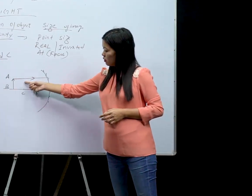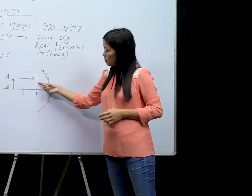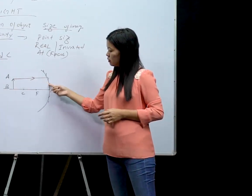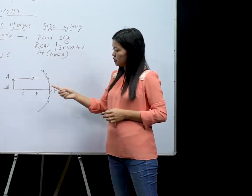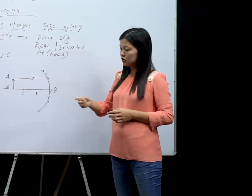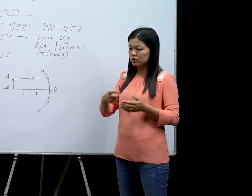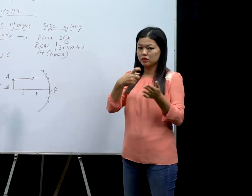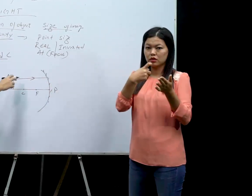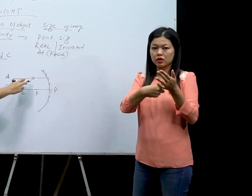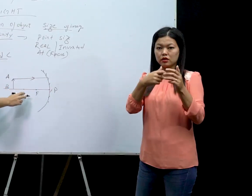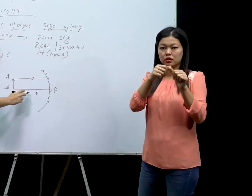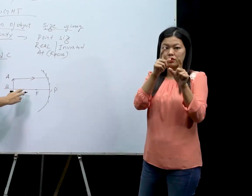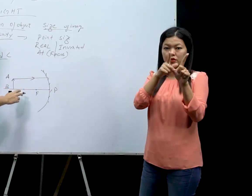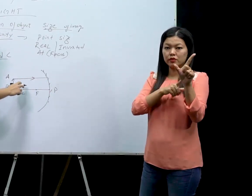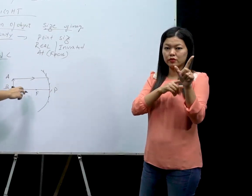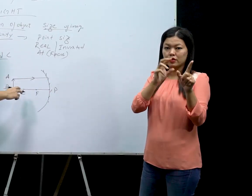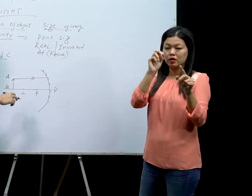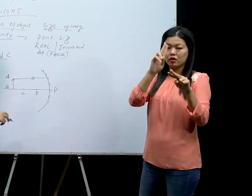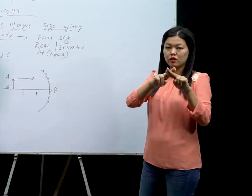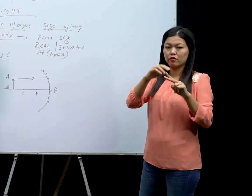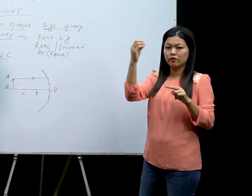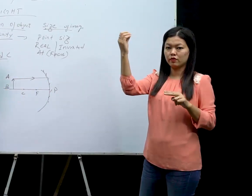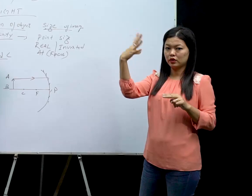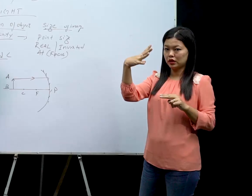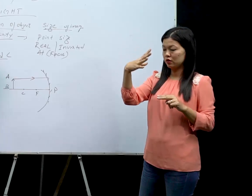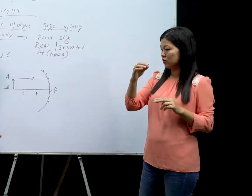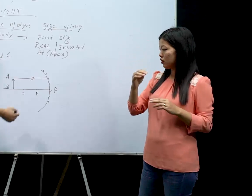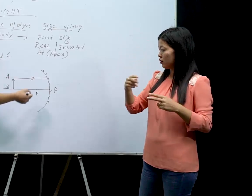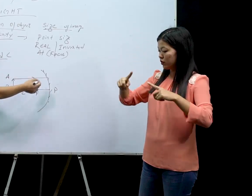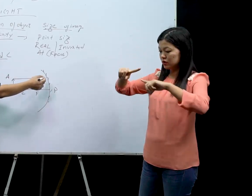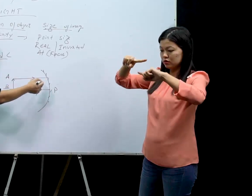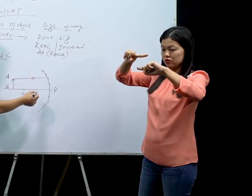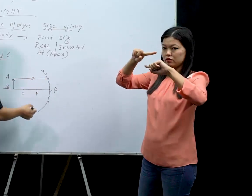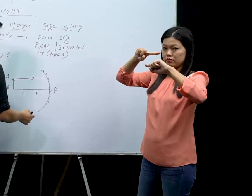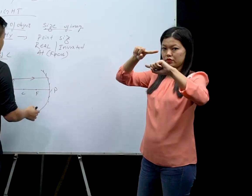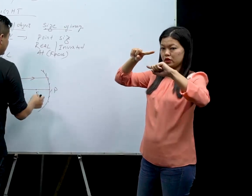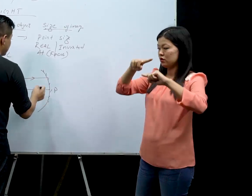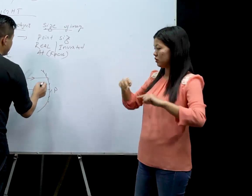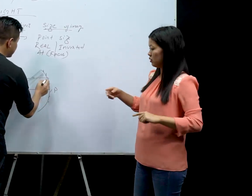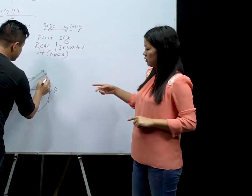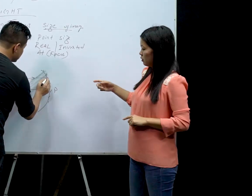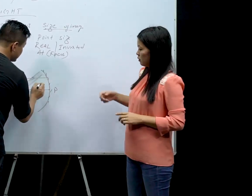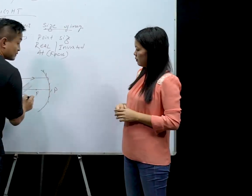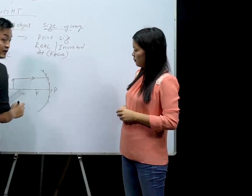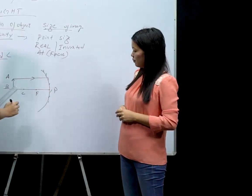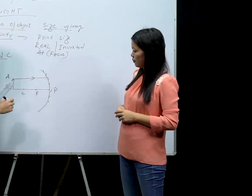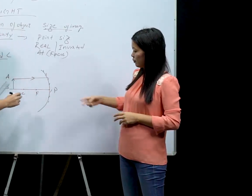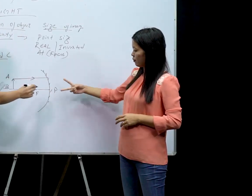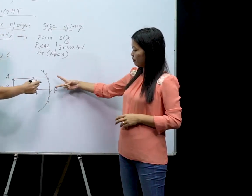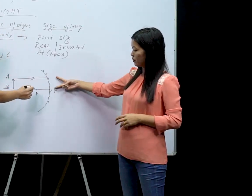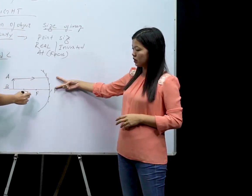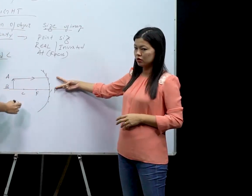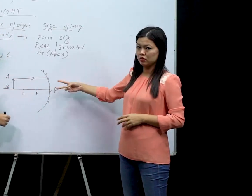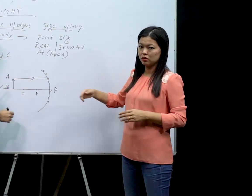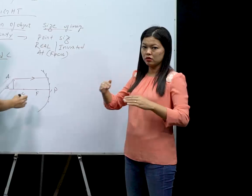light. So now this is parallel with the principal of axis, right? So now after hitting the mirror, it passes through